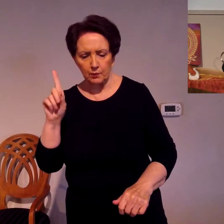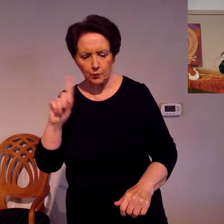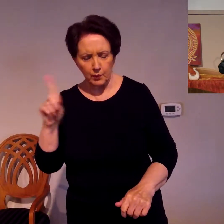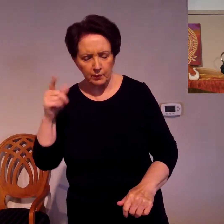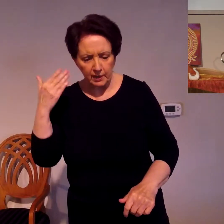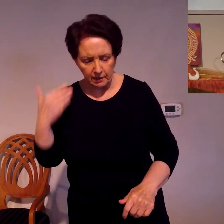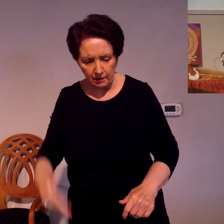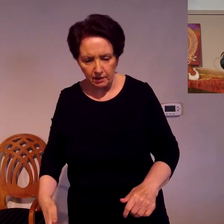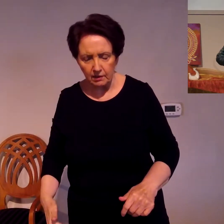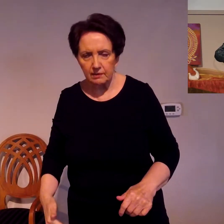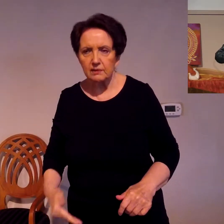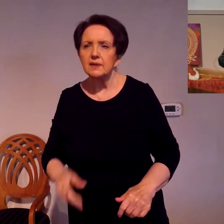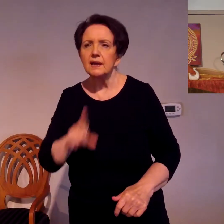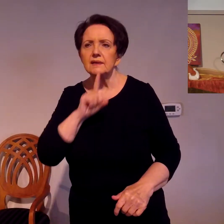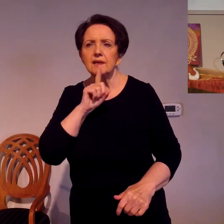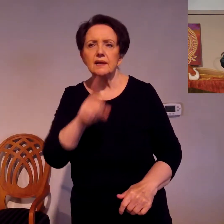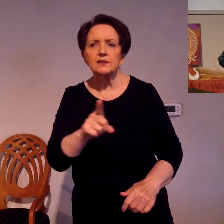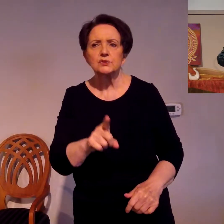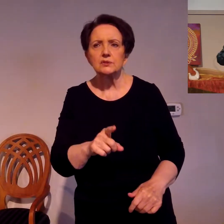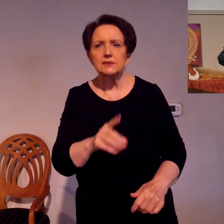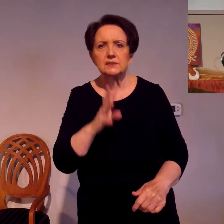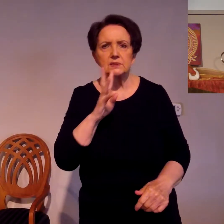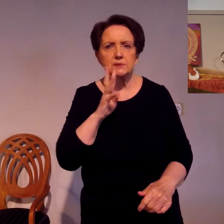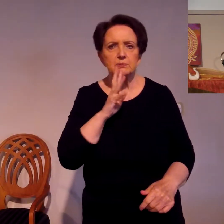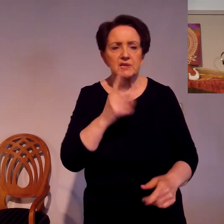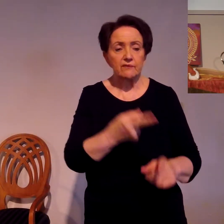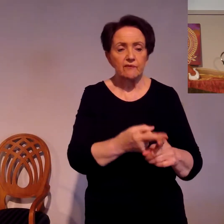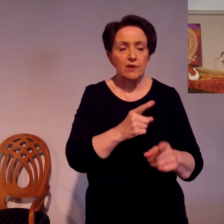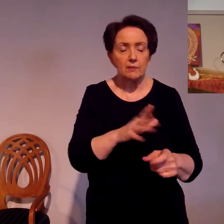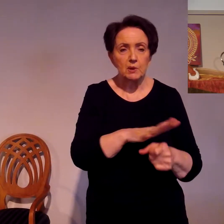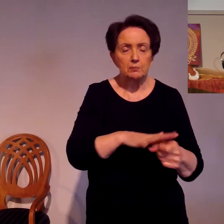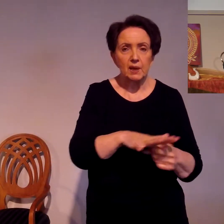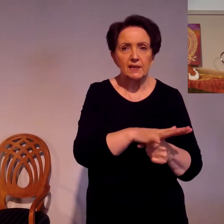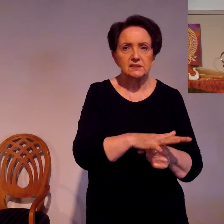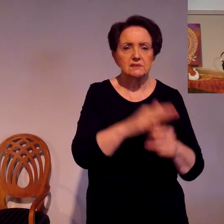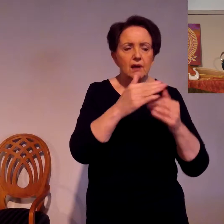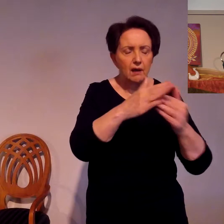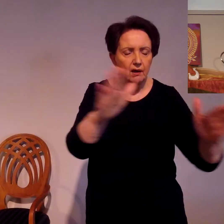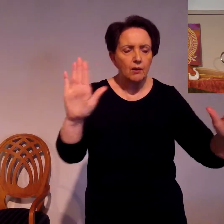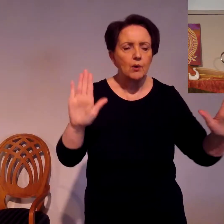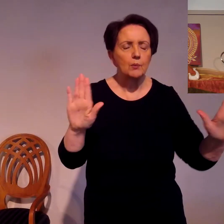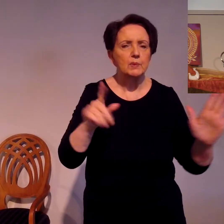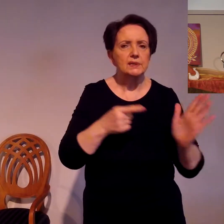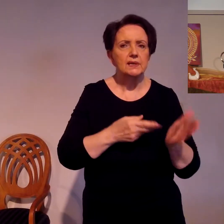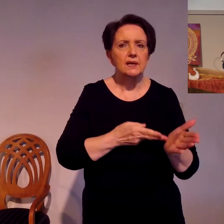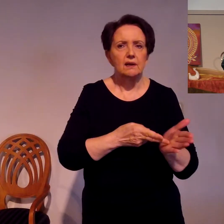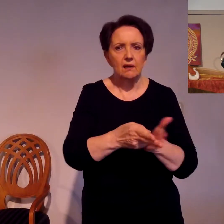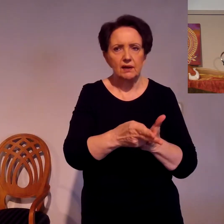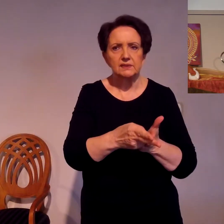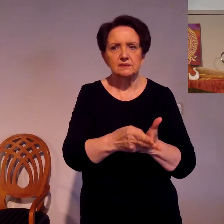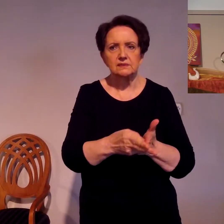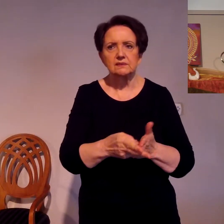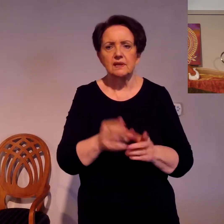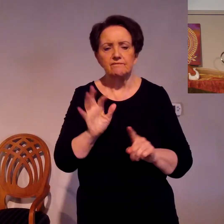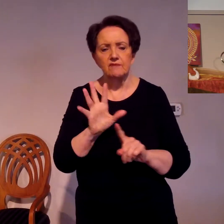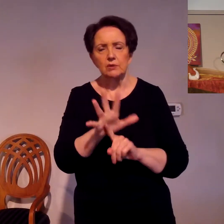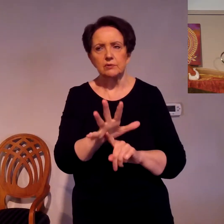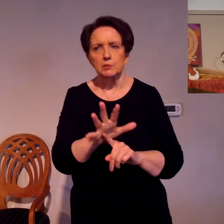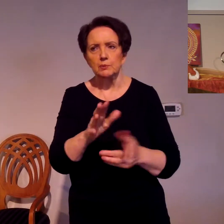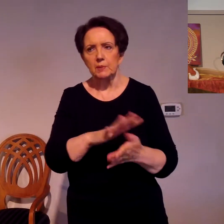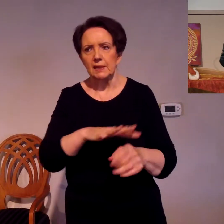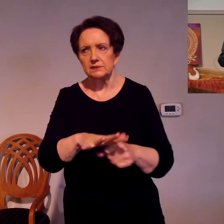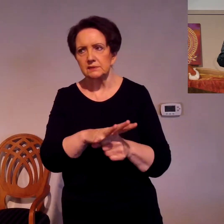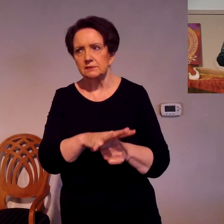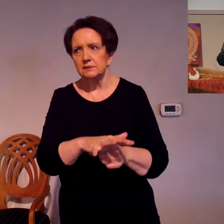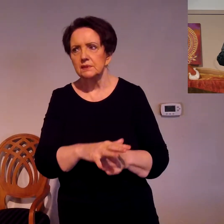beginning to actually speak from a more open, authentic, and vulnerable place. To actually make the